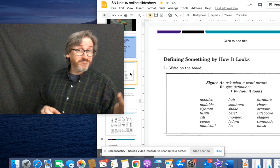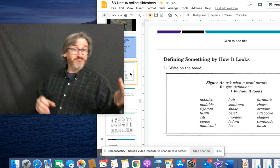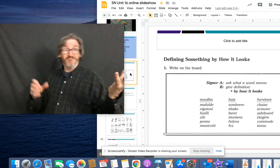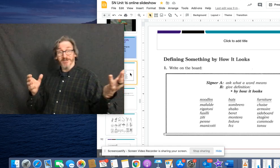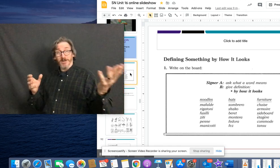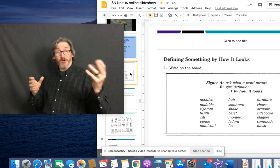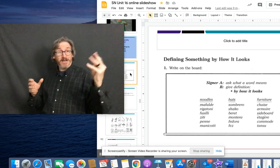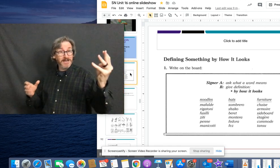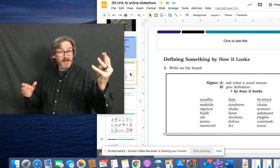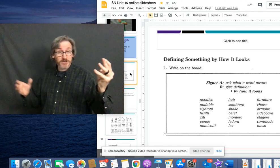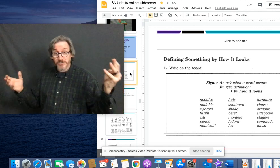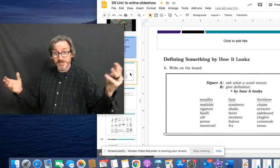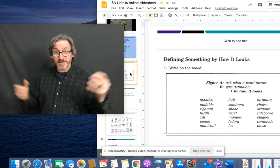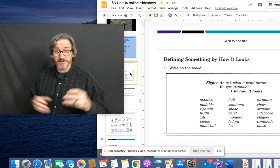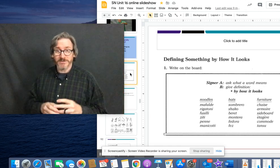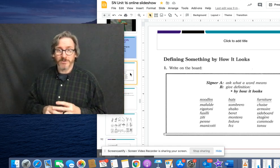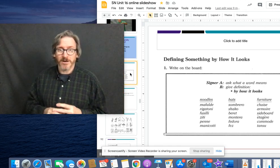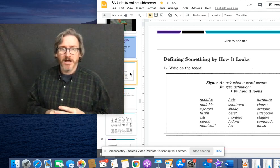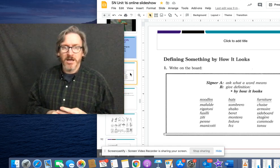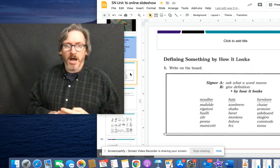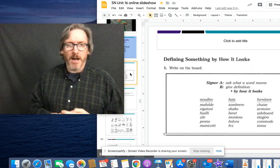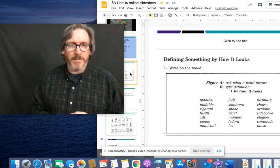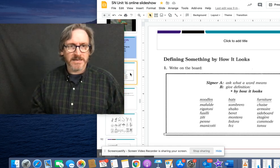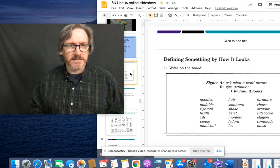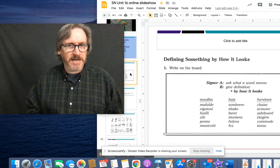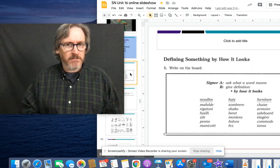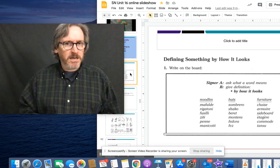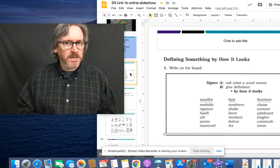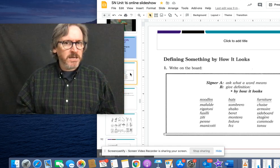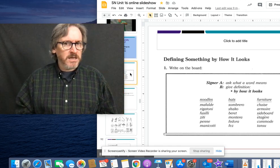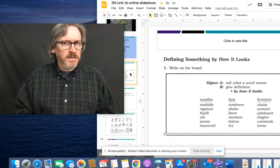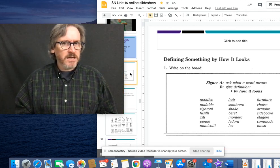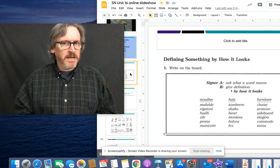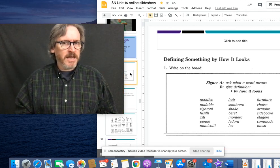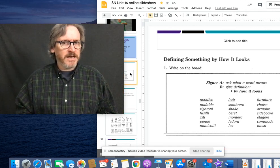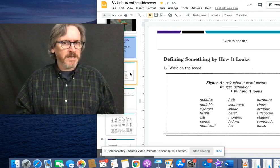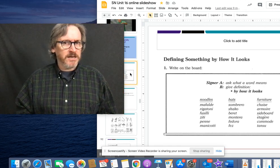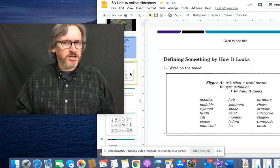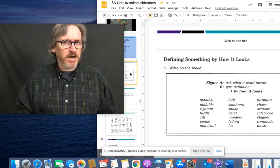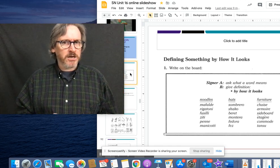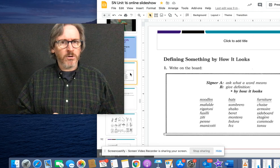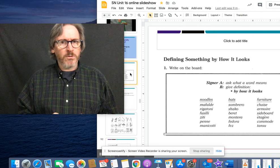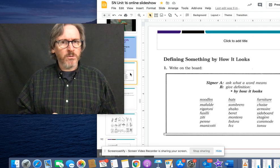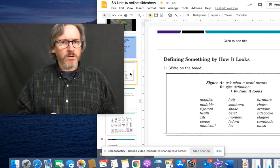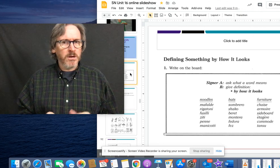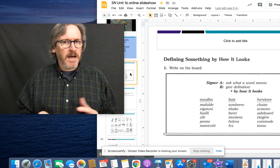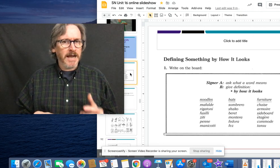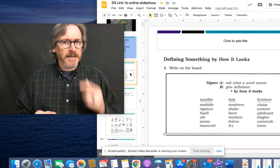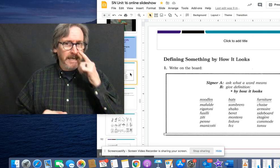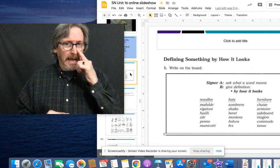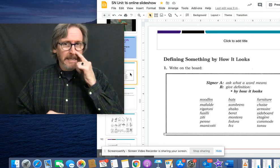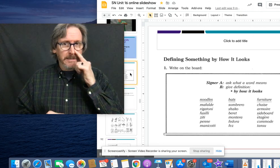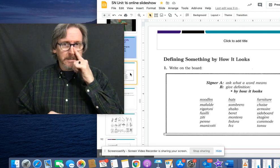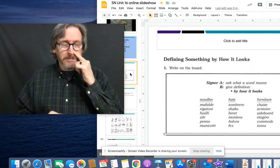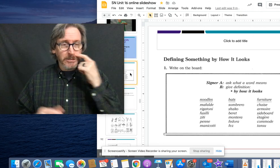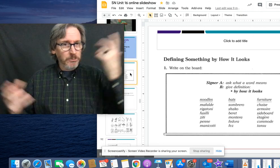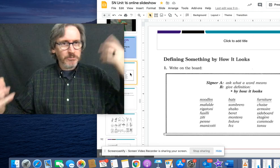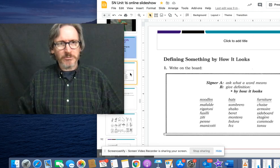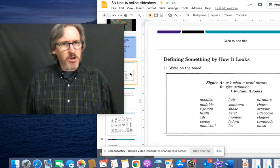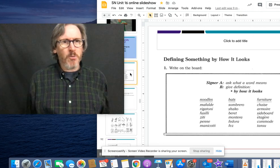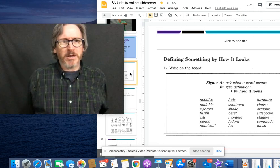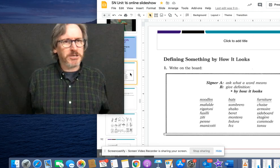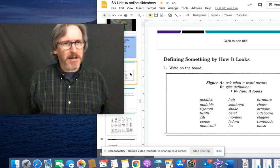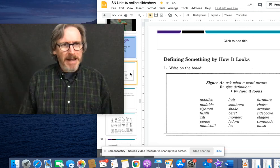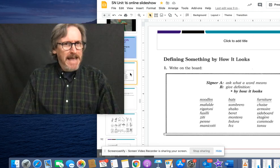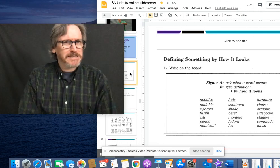Baker, there we go. Indiana Jones, you got the fedora. A mantera and a shako. I